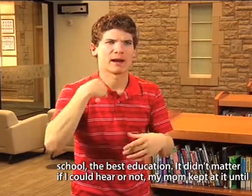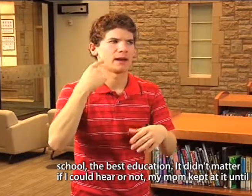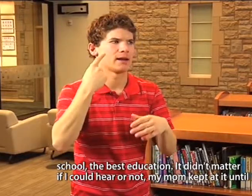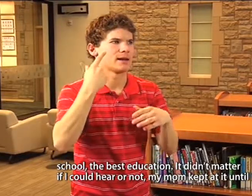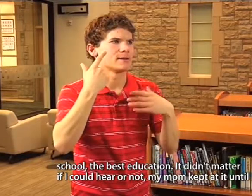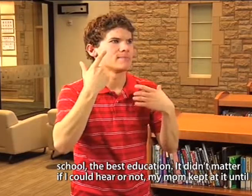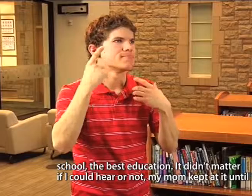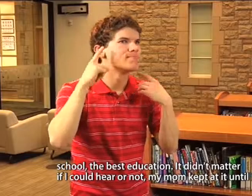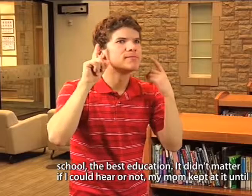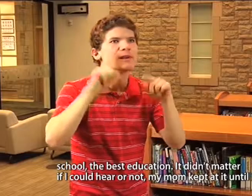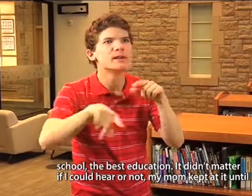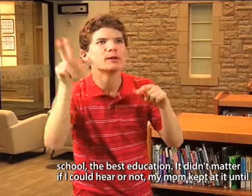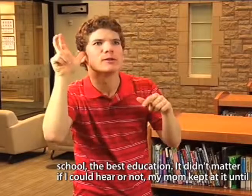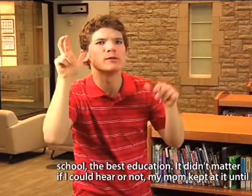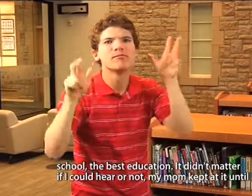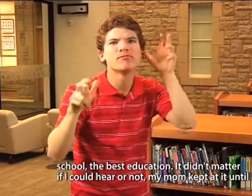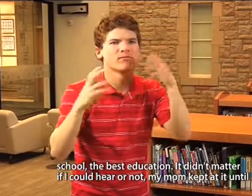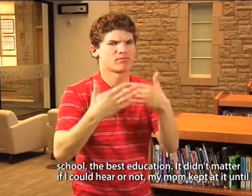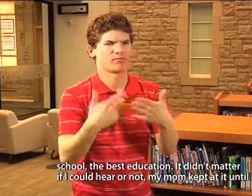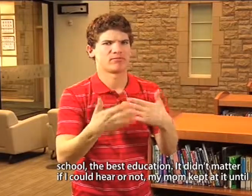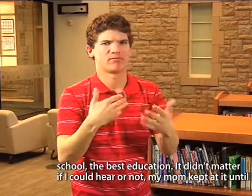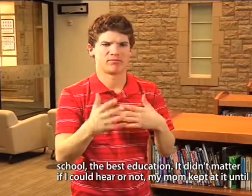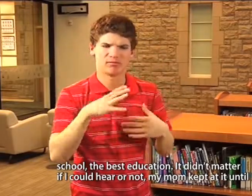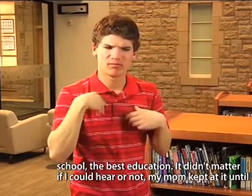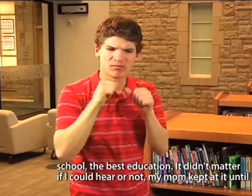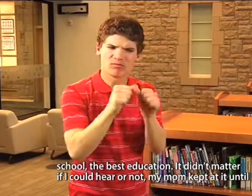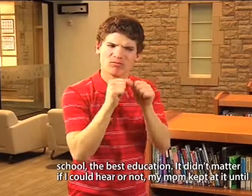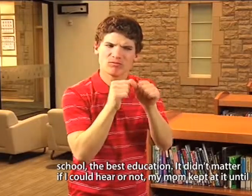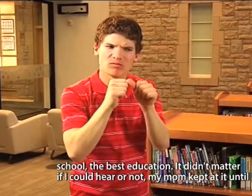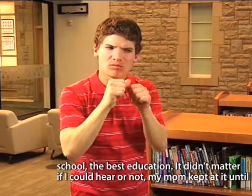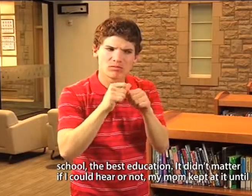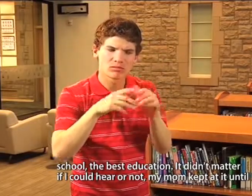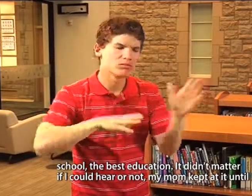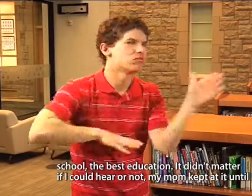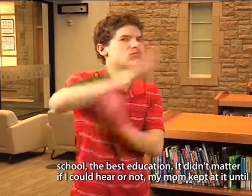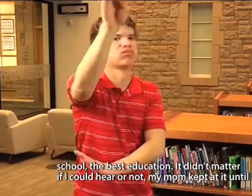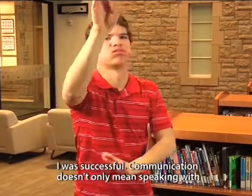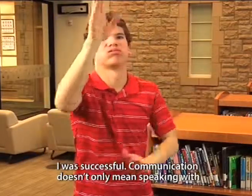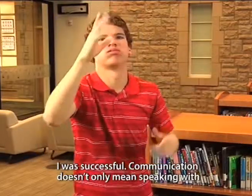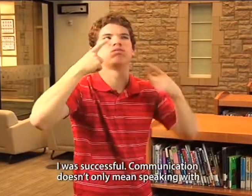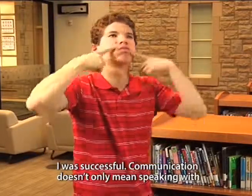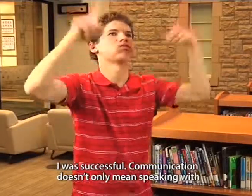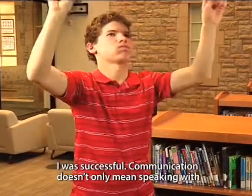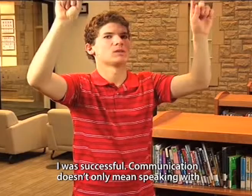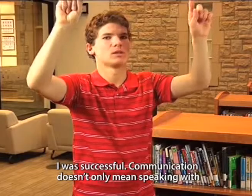education. It didn't matter if I could hear or not. My mom kept at it until I was successful.